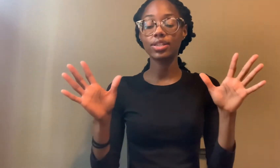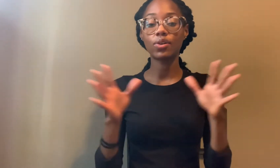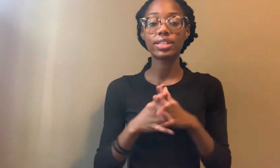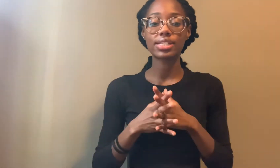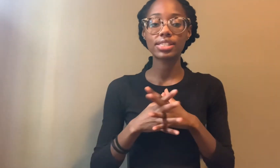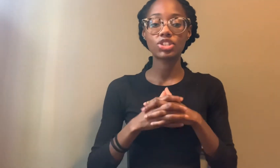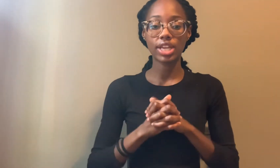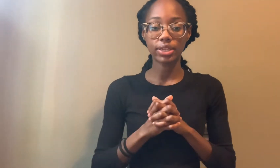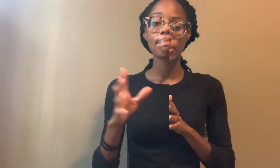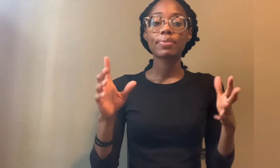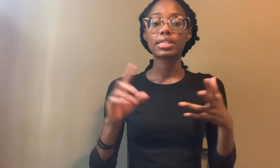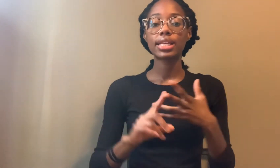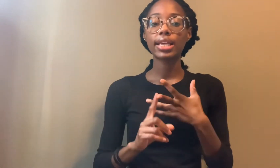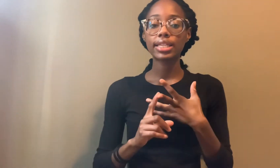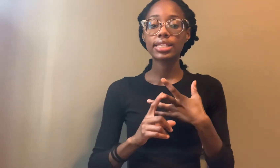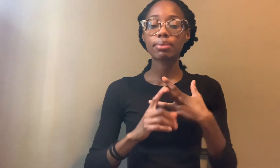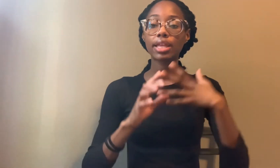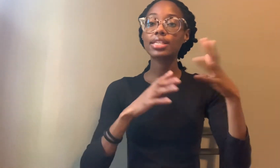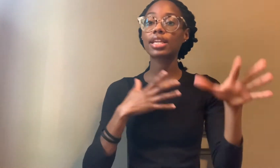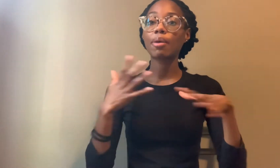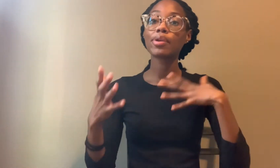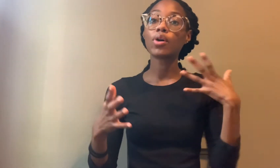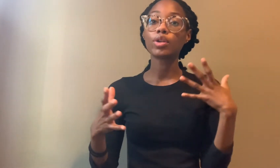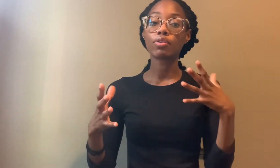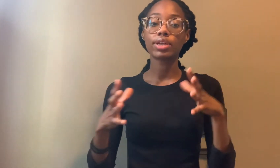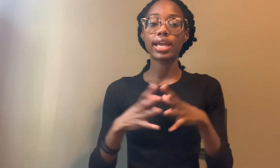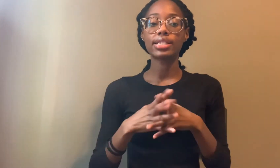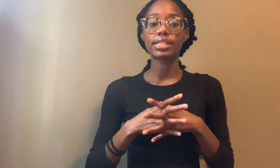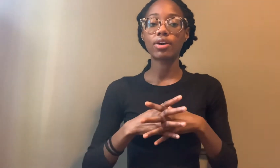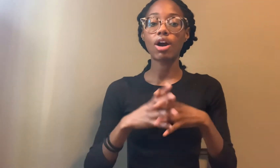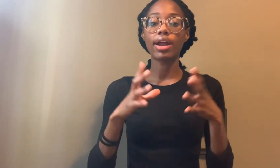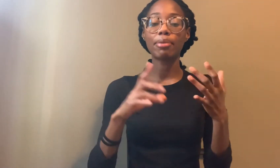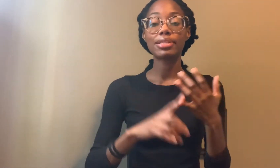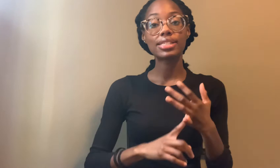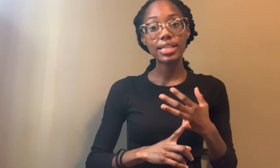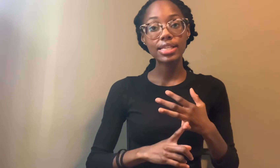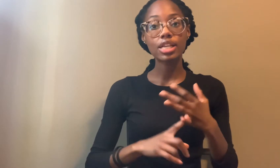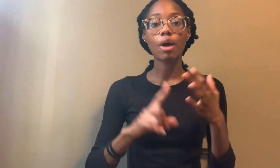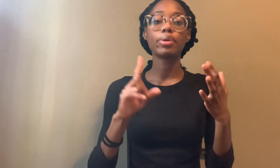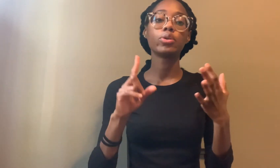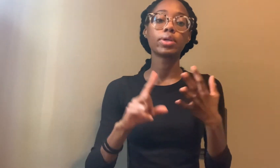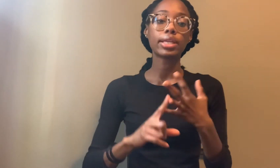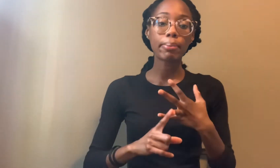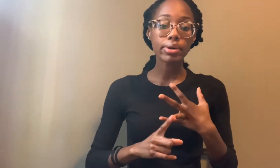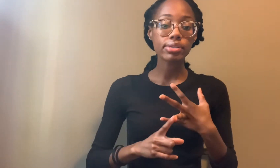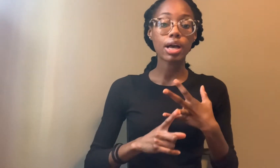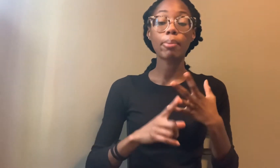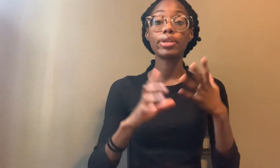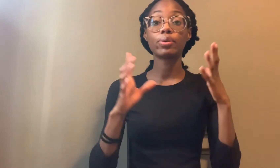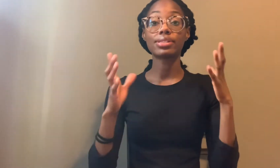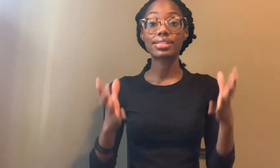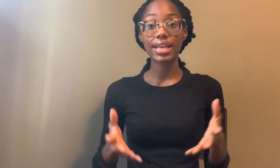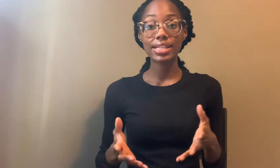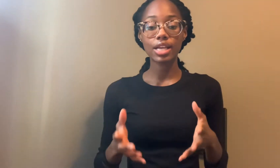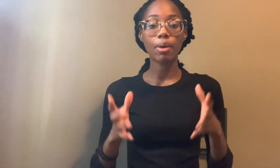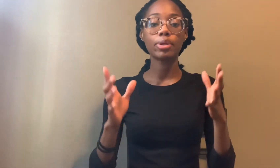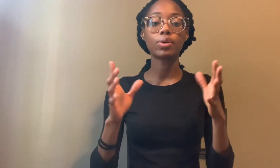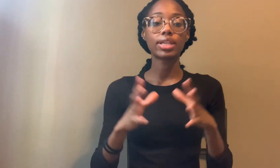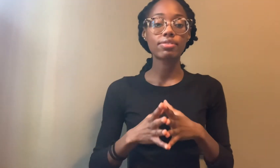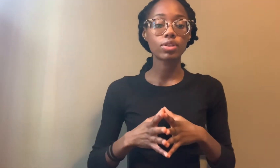this channel. Secondly, some things that I'll be going over in ASL are ABCs, I'll be doing numbers, I'll be doing states, I'll be doing days of the